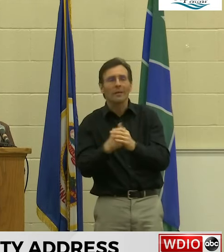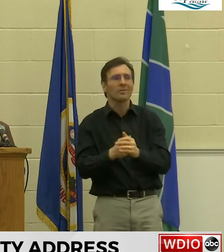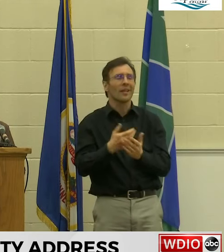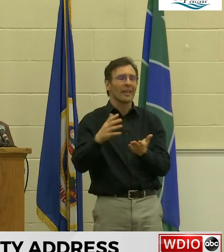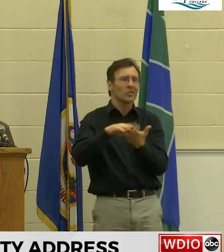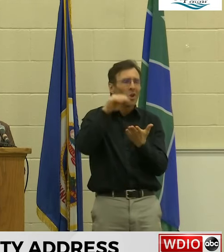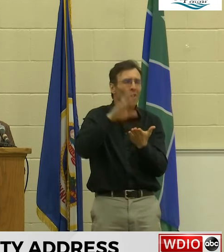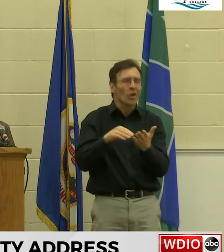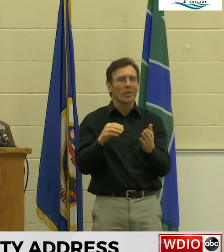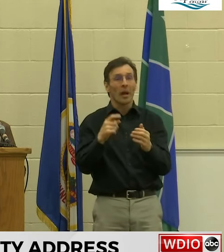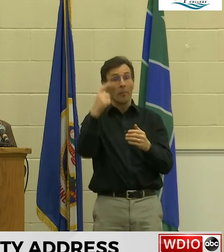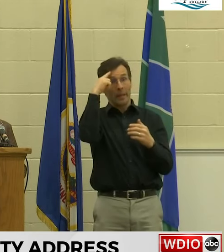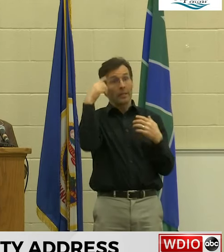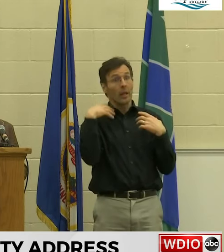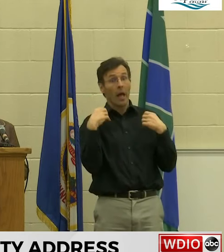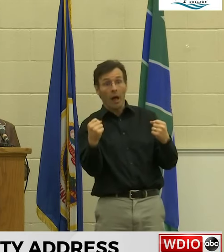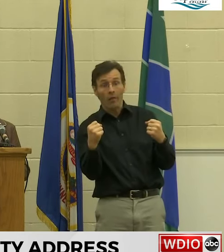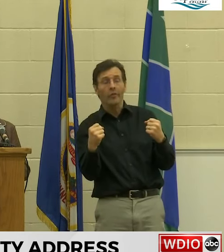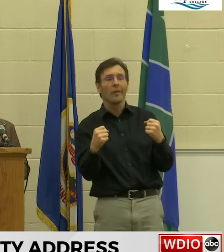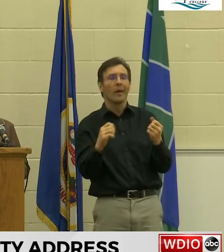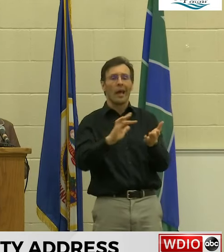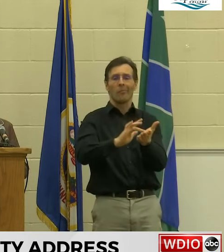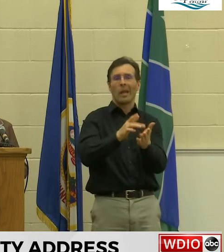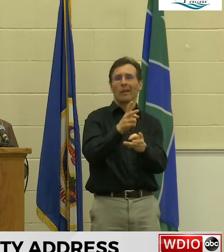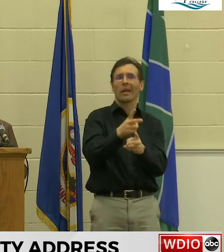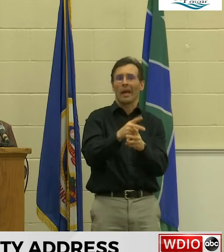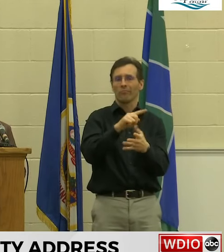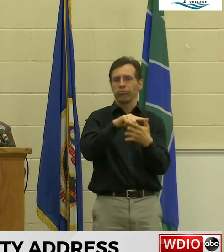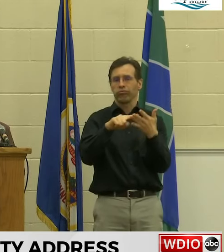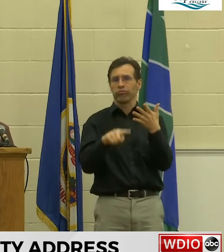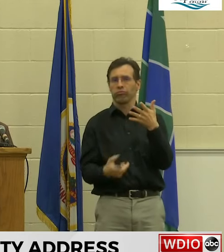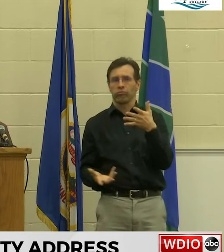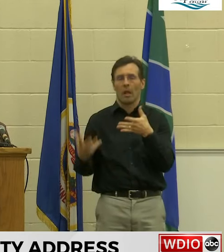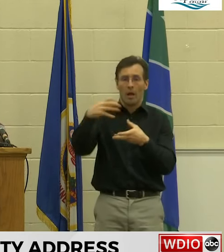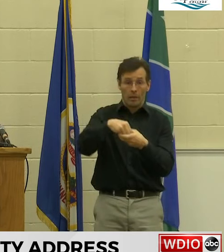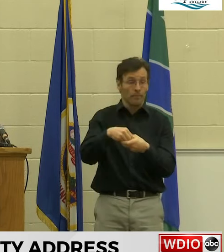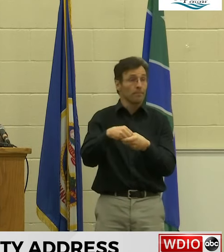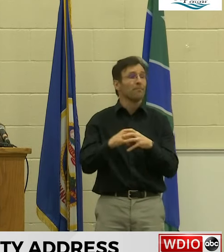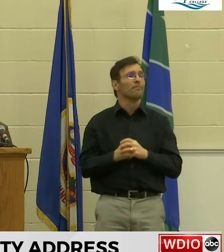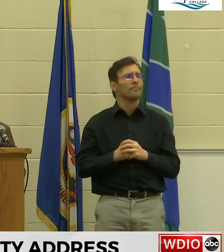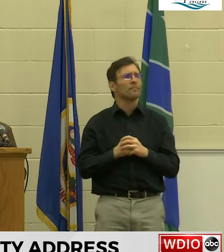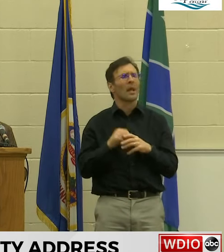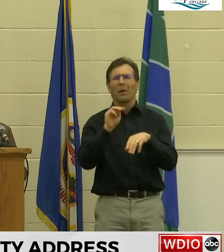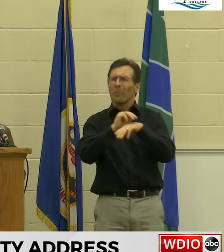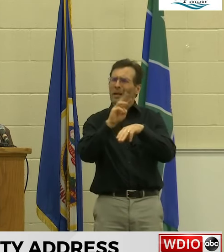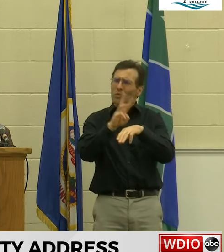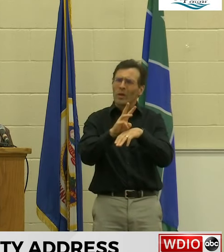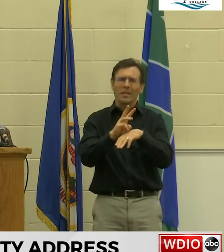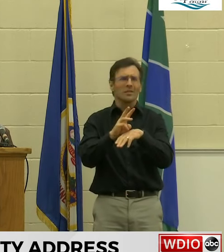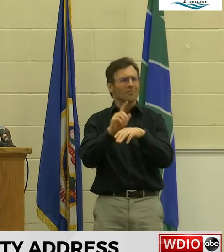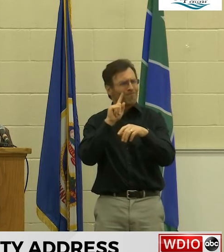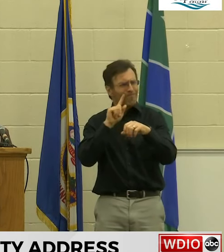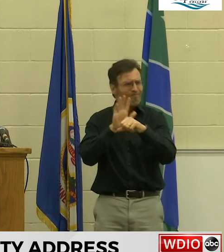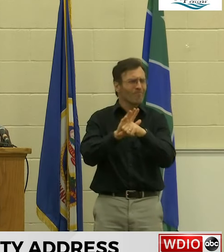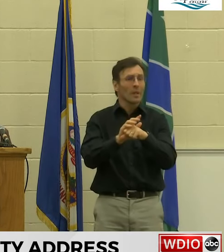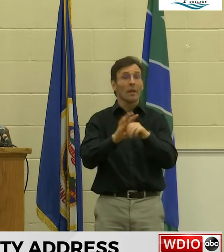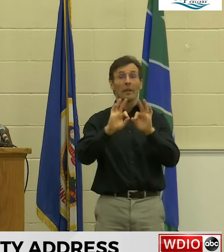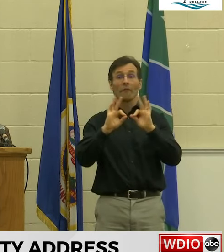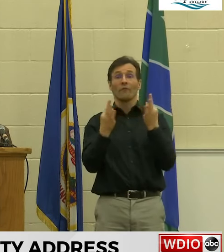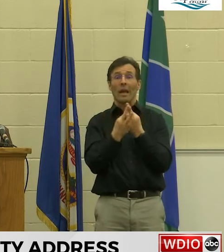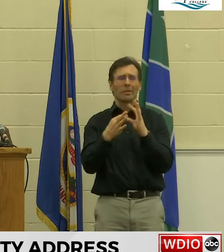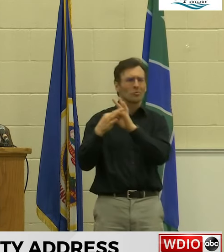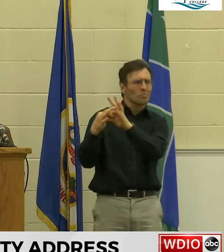enrichment programs, mental health, and medical care. Myers-Wilkins is dedicated to restoring our family's